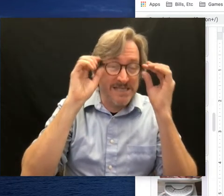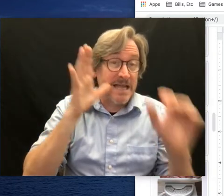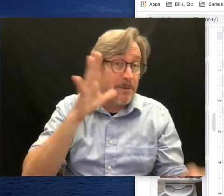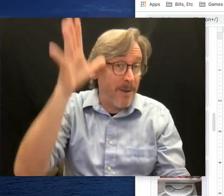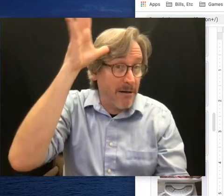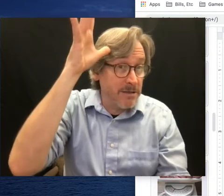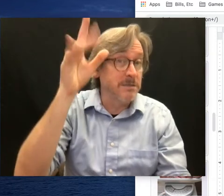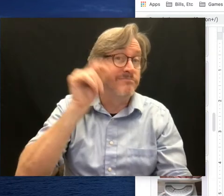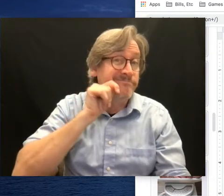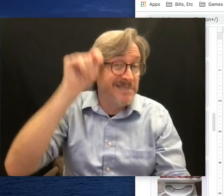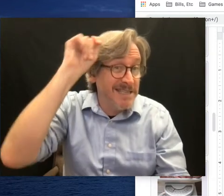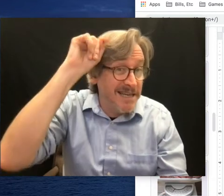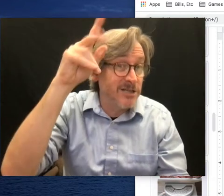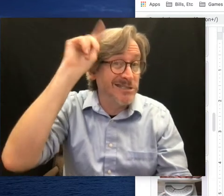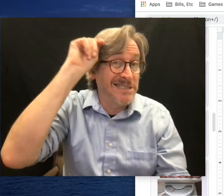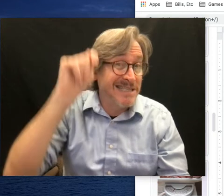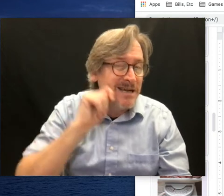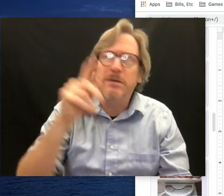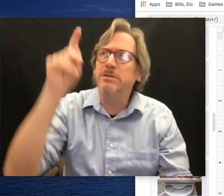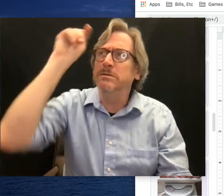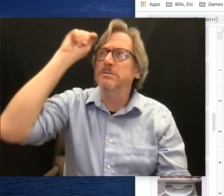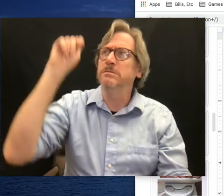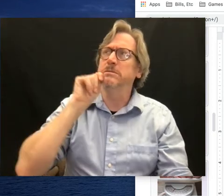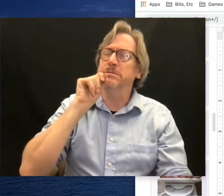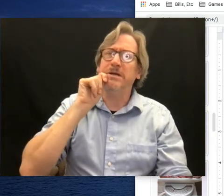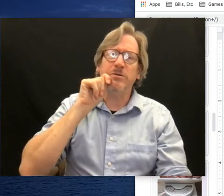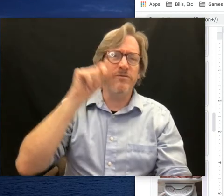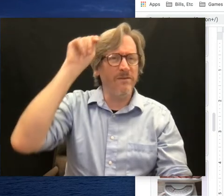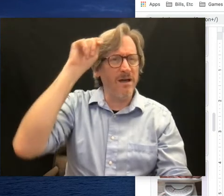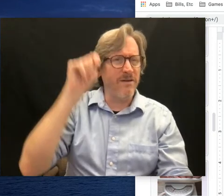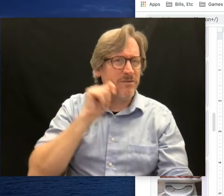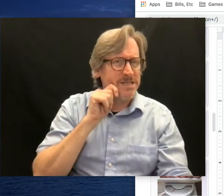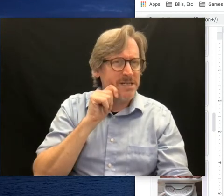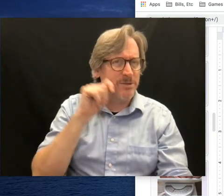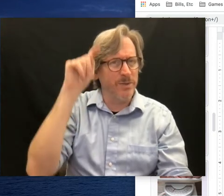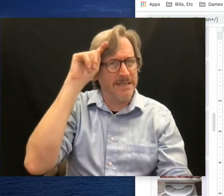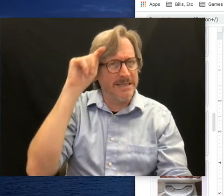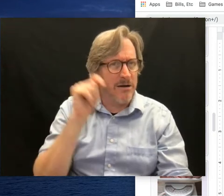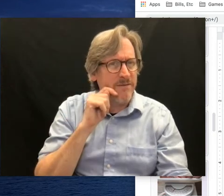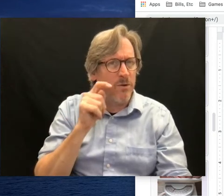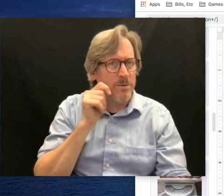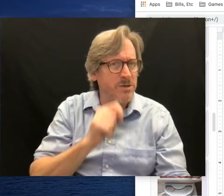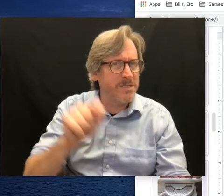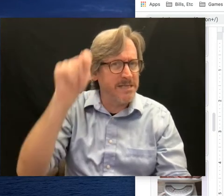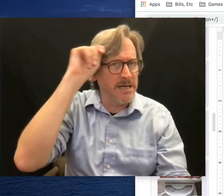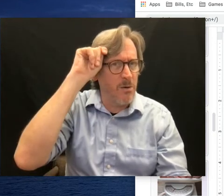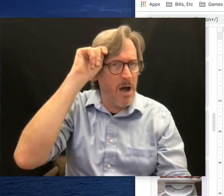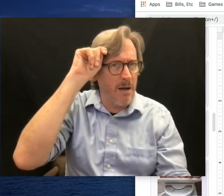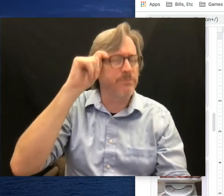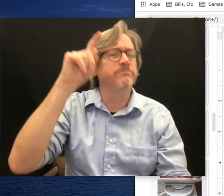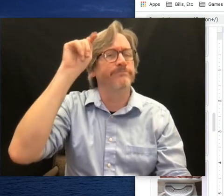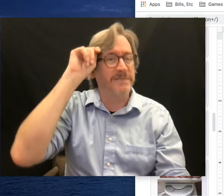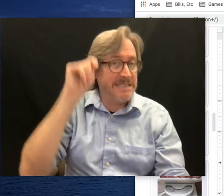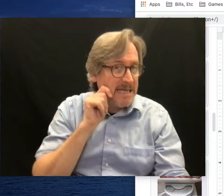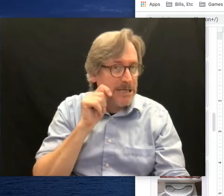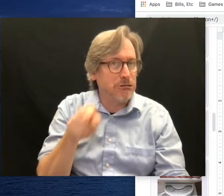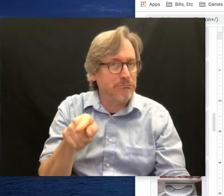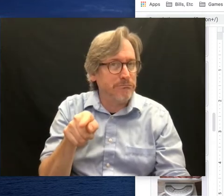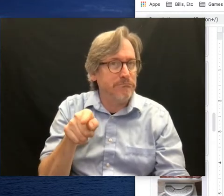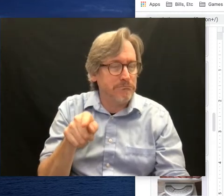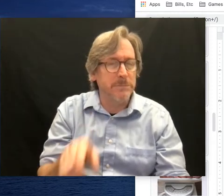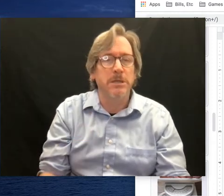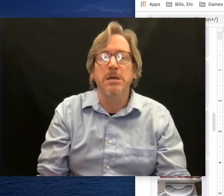So it's like parent, teenager. I don't know if I've ever seen someone do it down. I've almost always seen it go up.